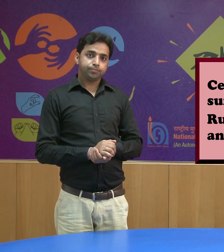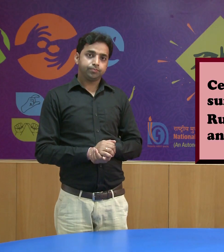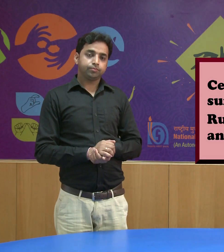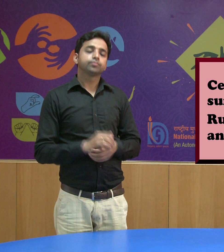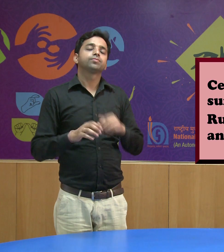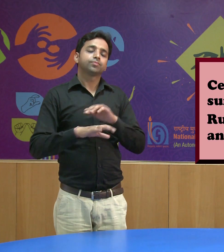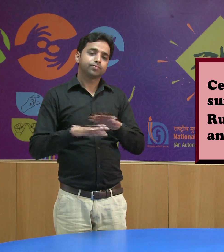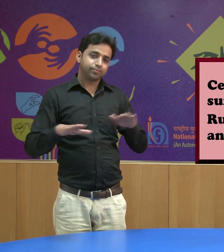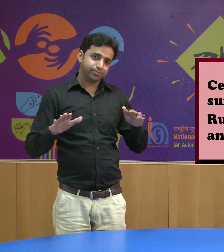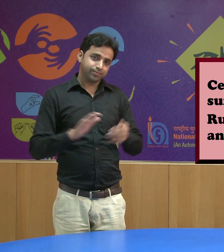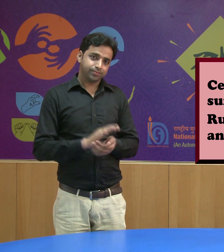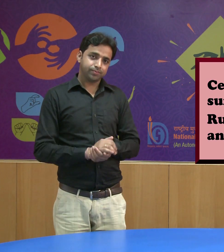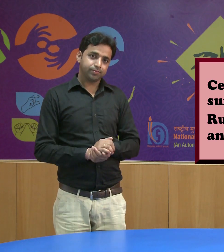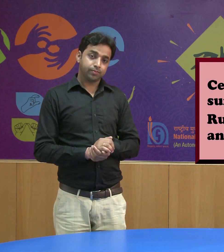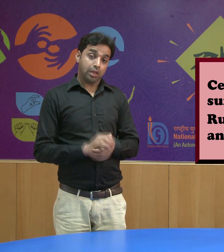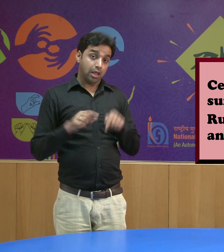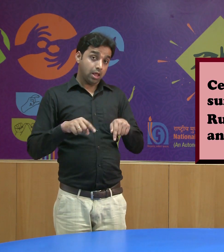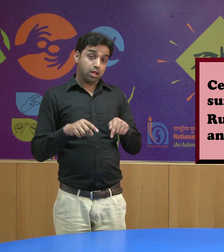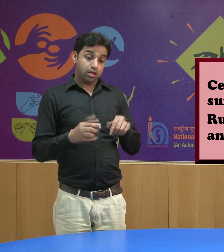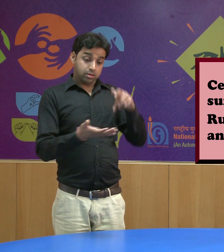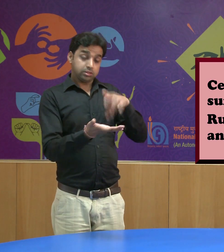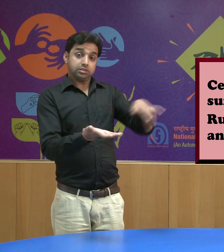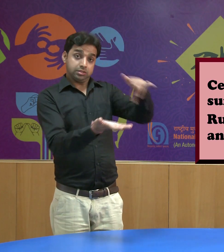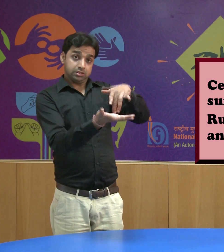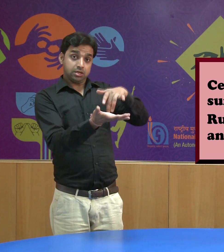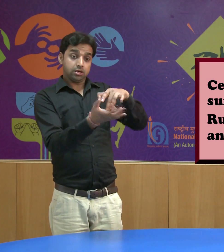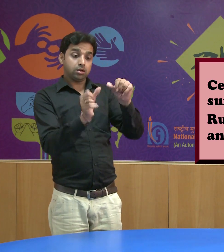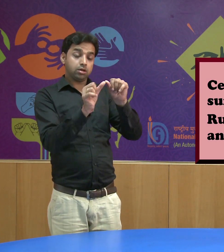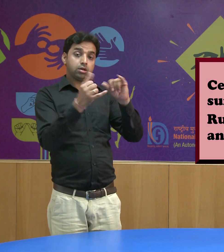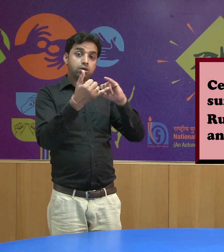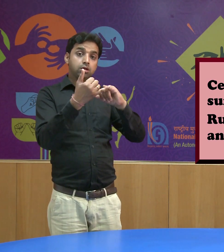Learners, Central Asia is that part of Asia